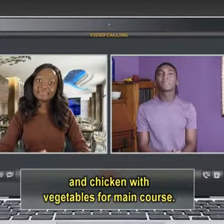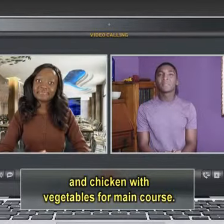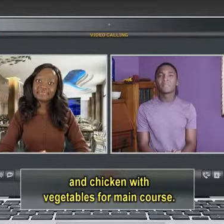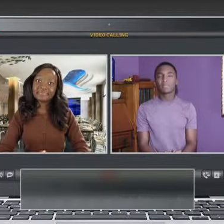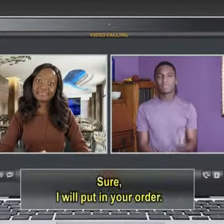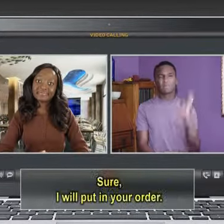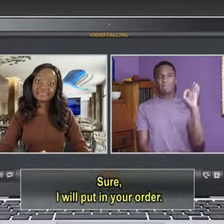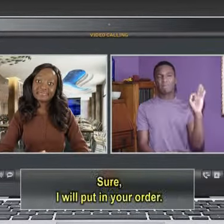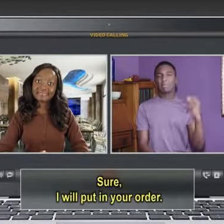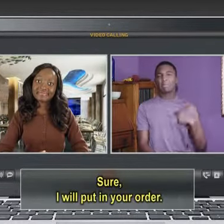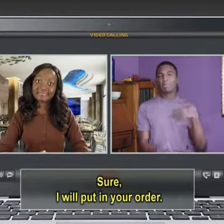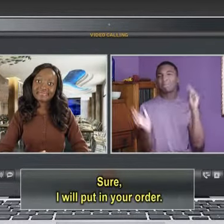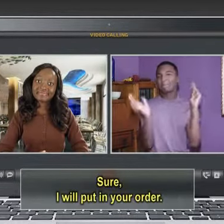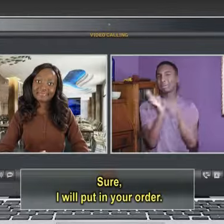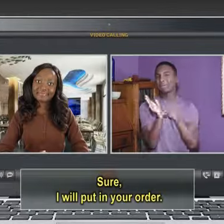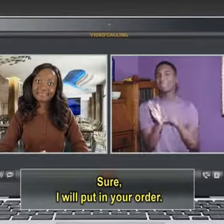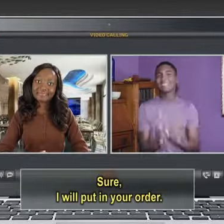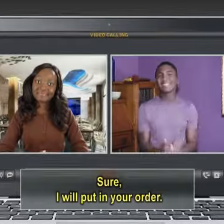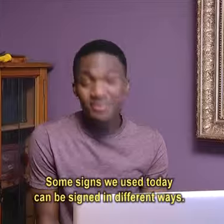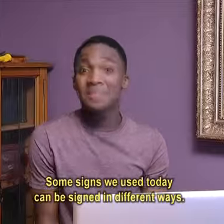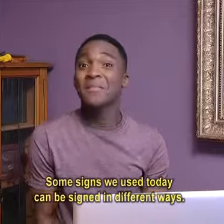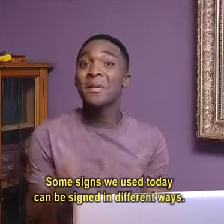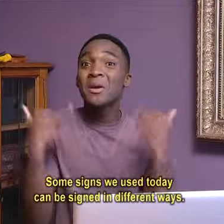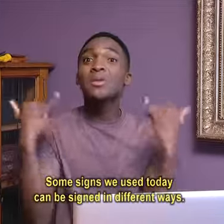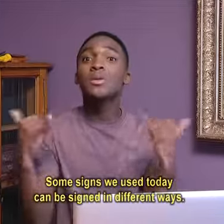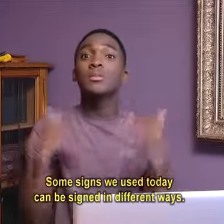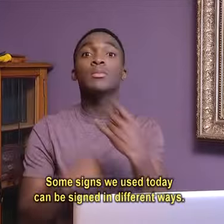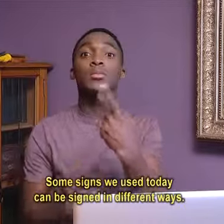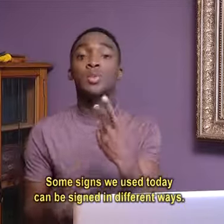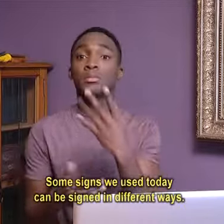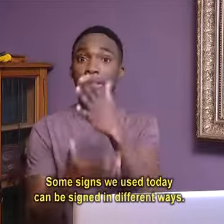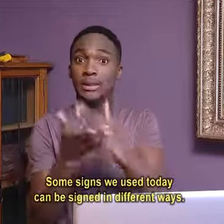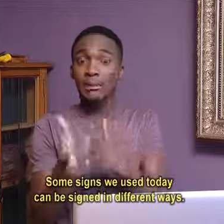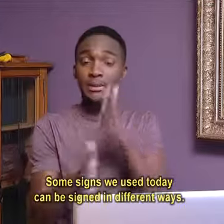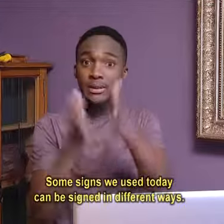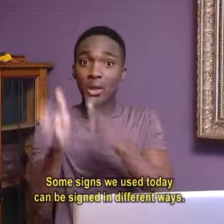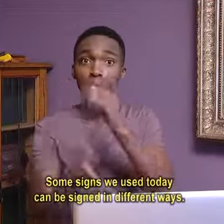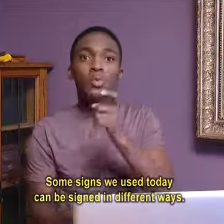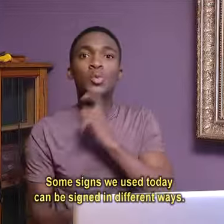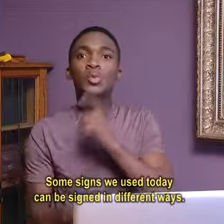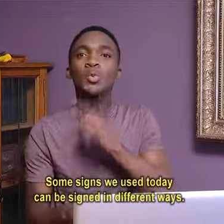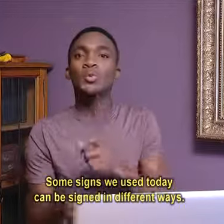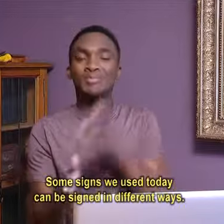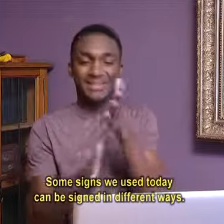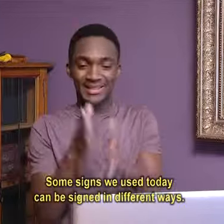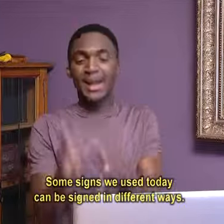Sure, I'll put in your order. Some signs we used today can be signed in different ways.